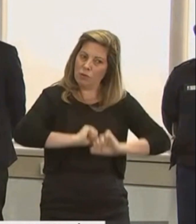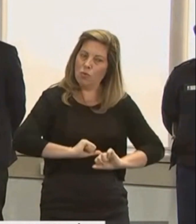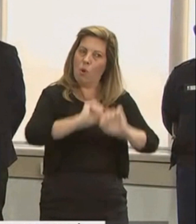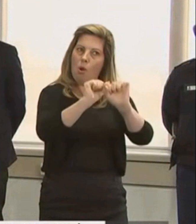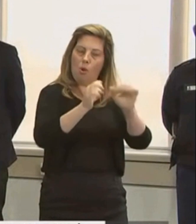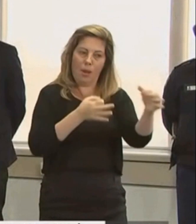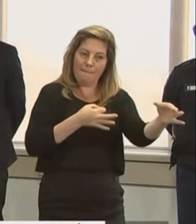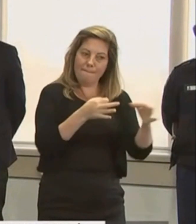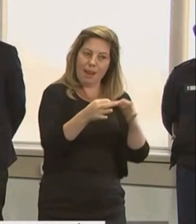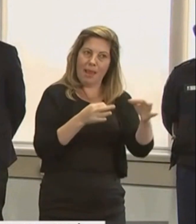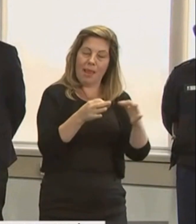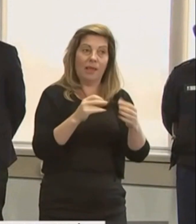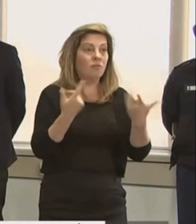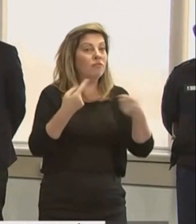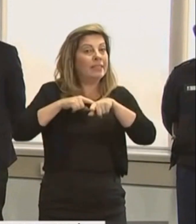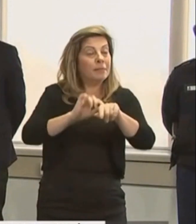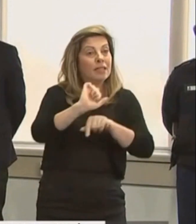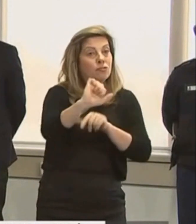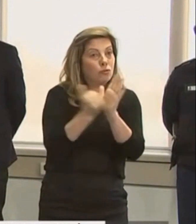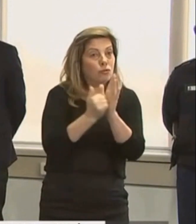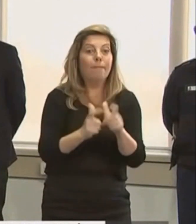being advised by New South Wales Health, the public health